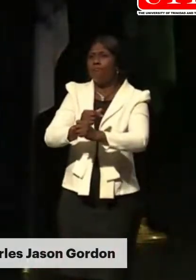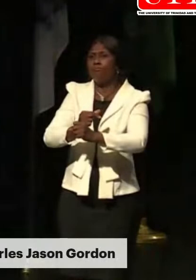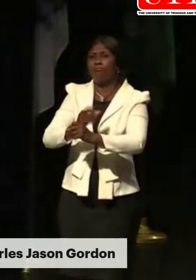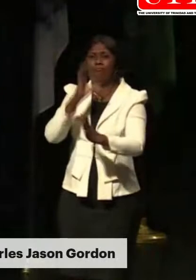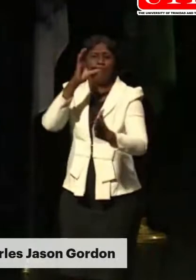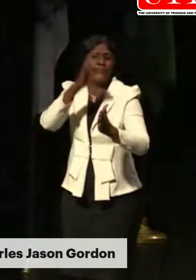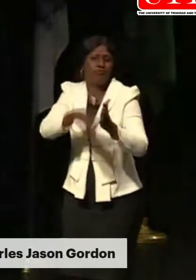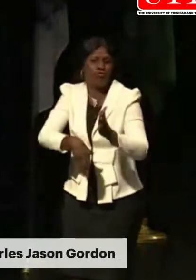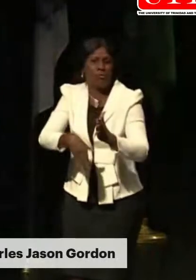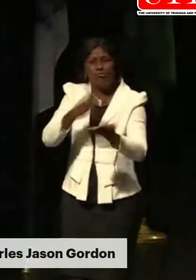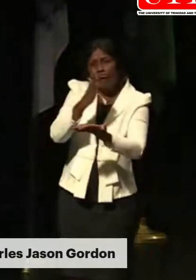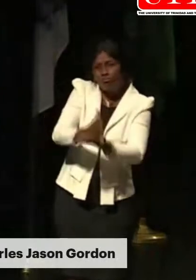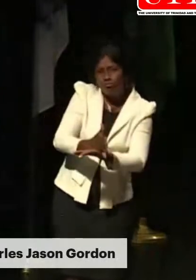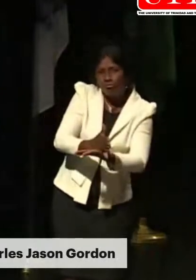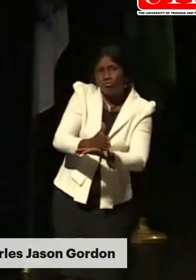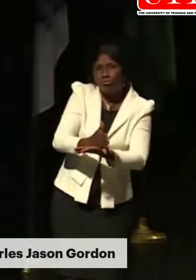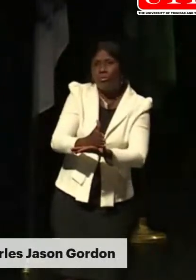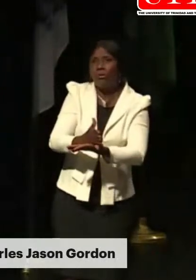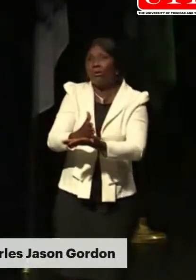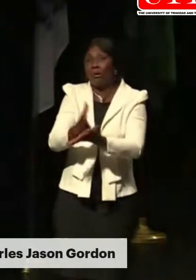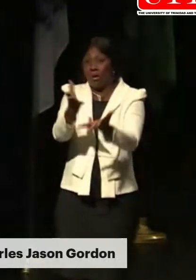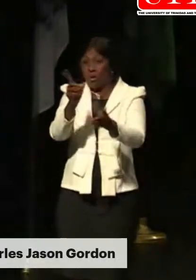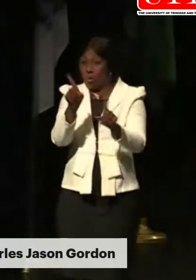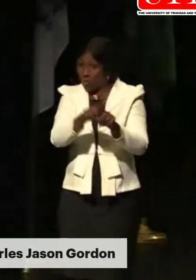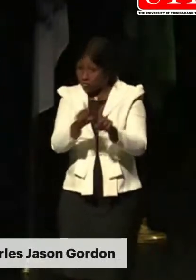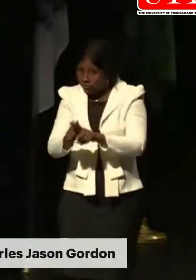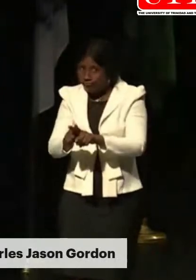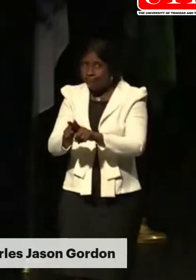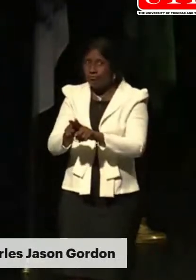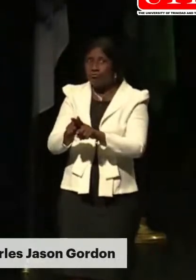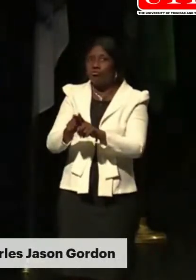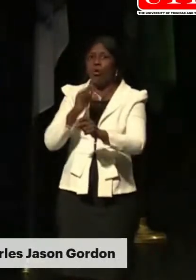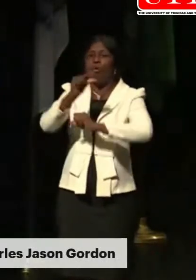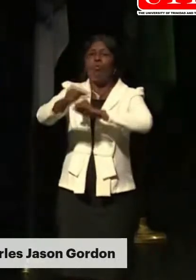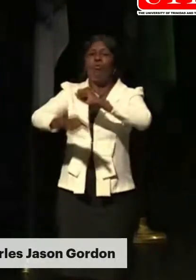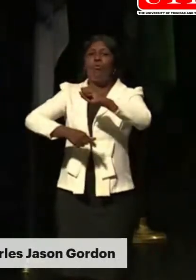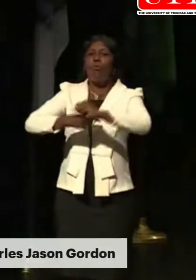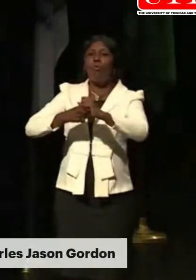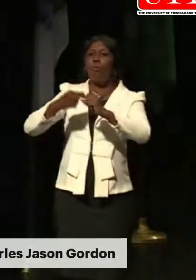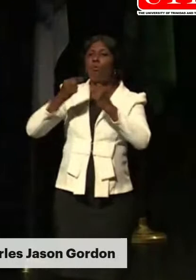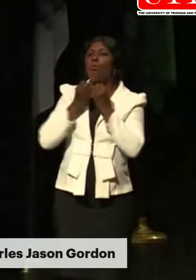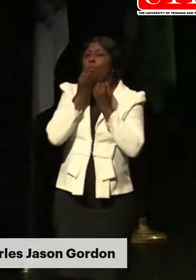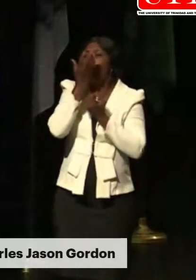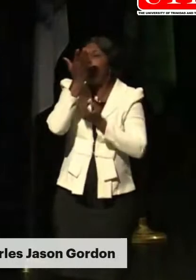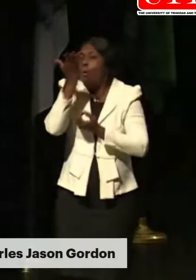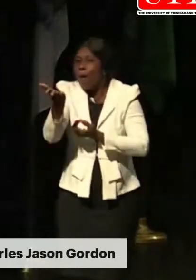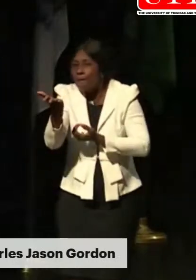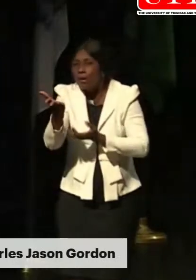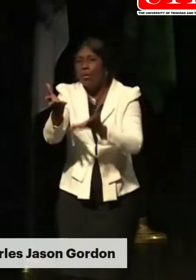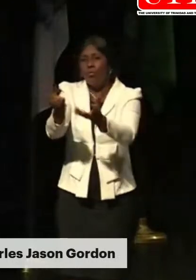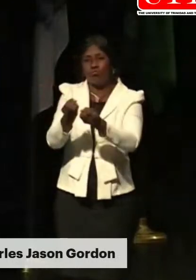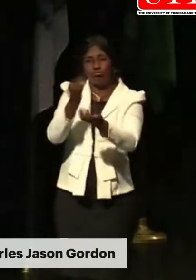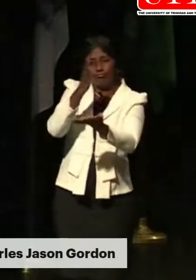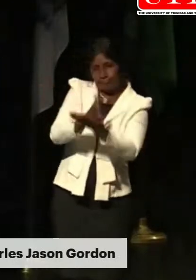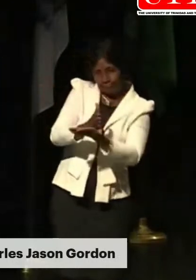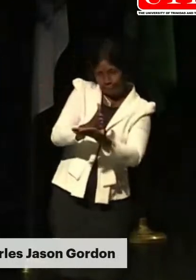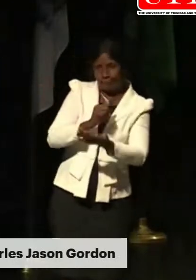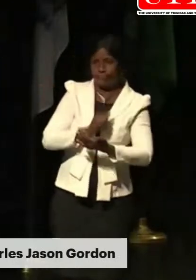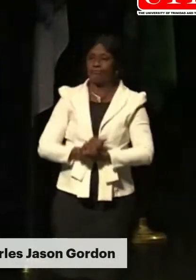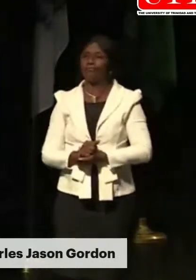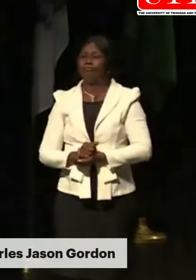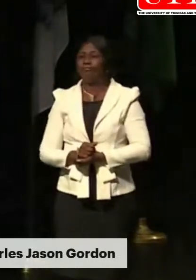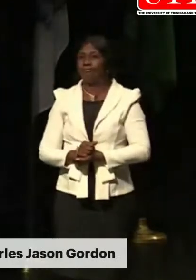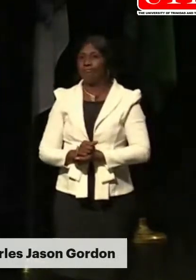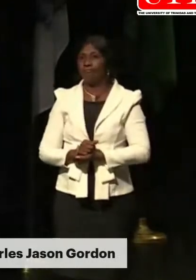address the impact of global warming in this country. As part of the Evangelization Commission,